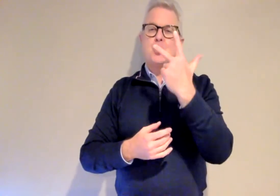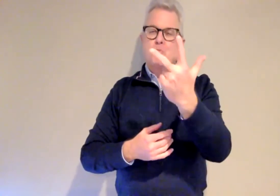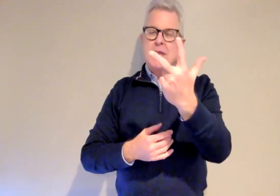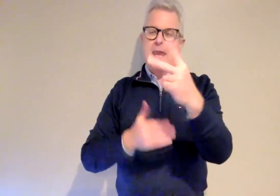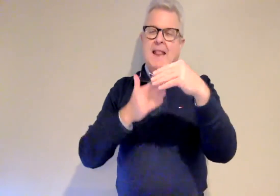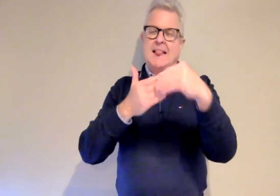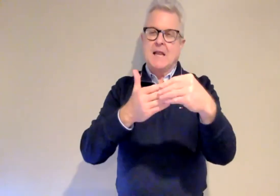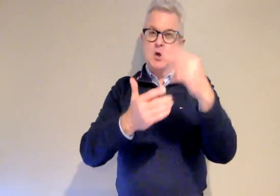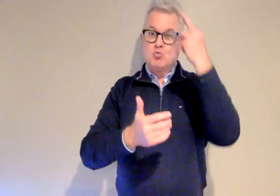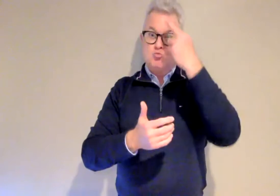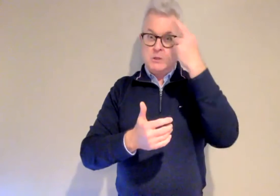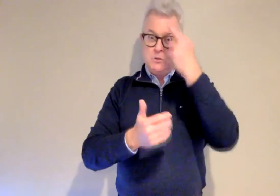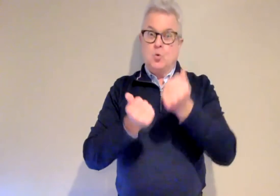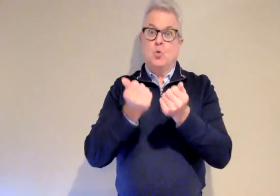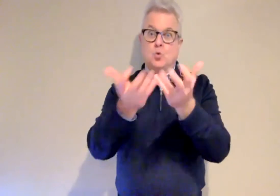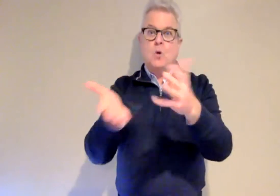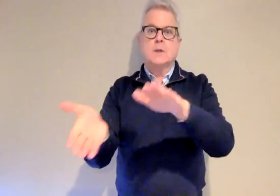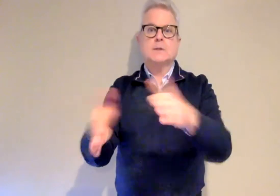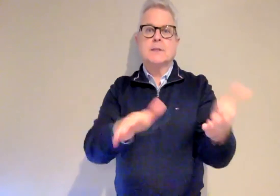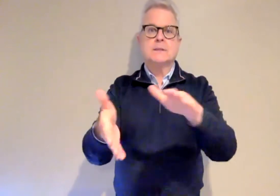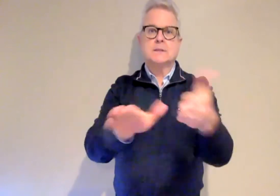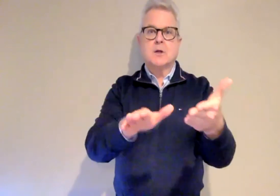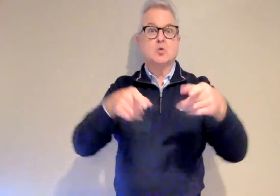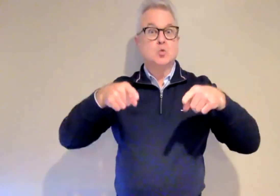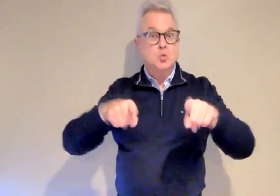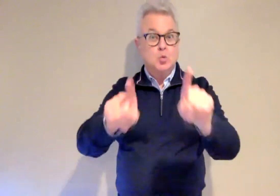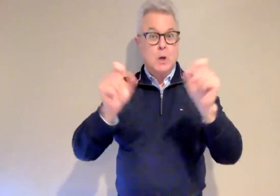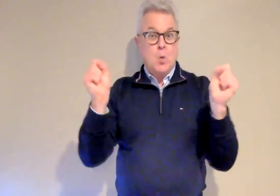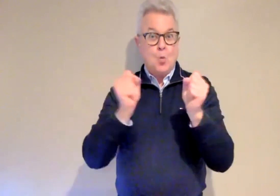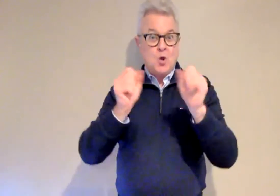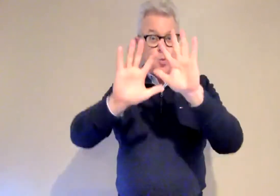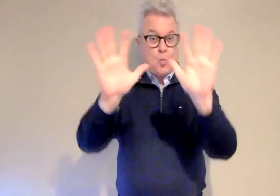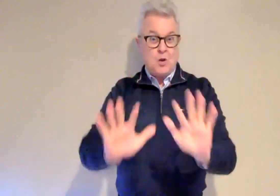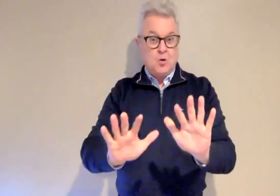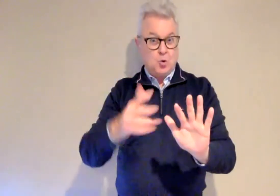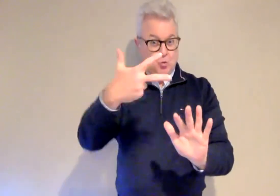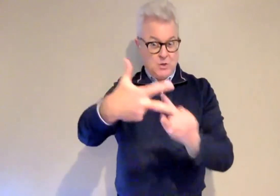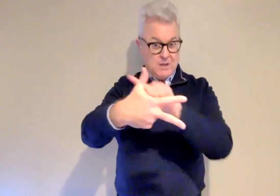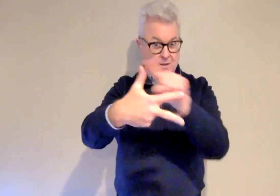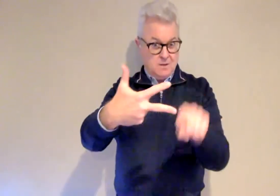interesting, there are three main reasons for death that happen during cold, severe weather,